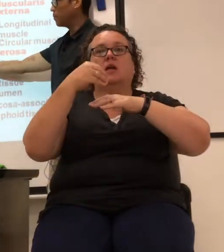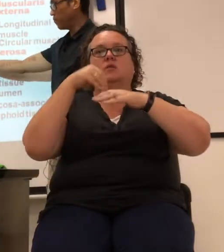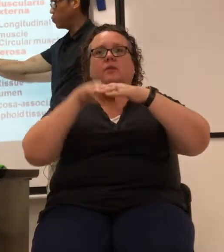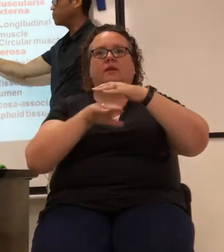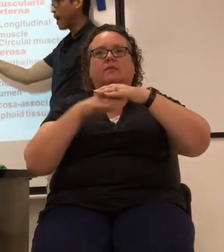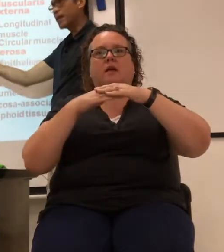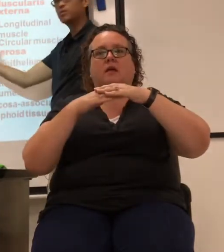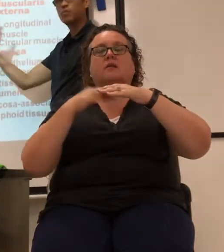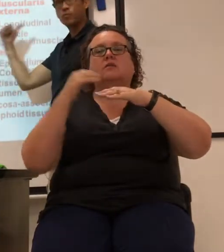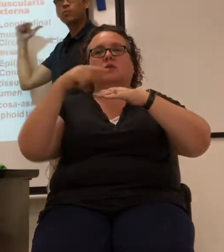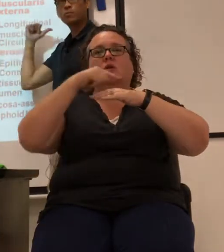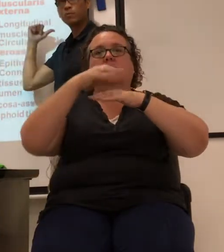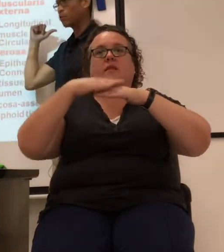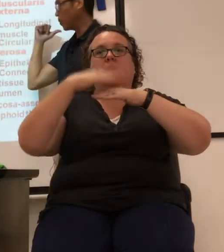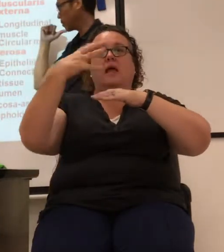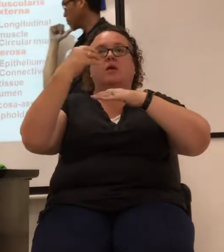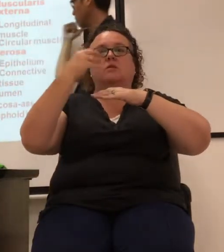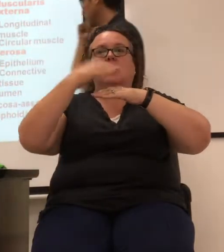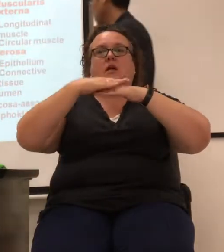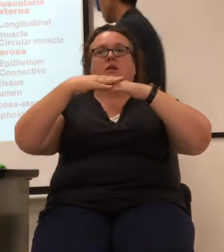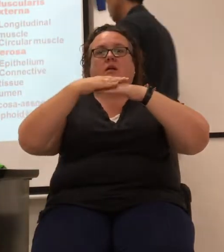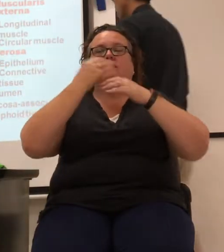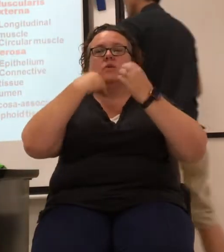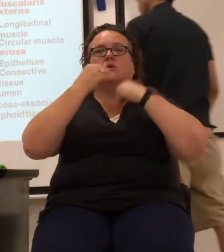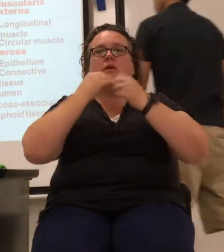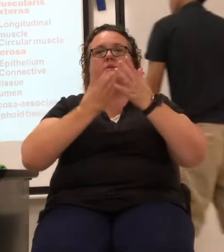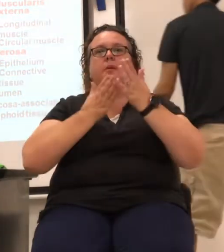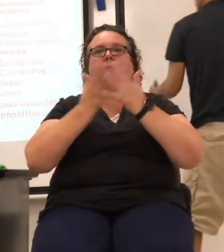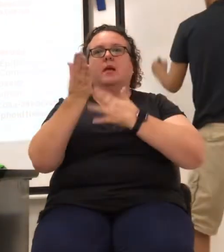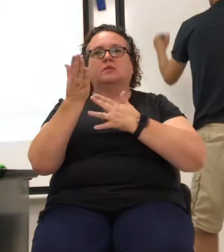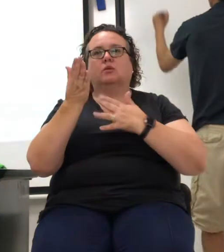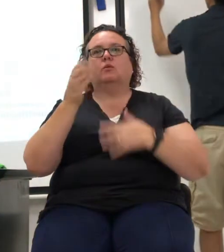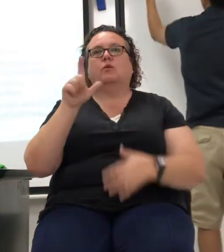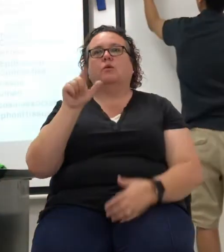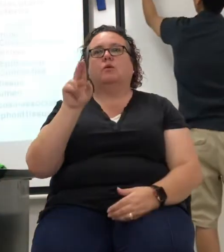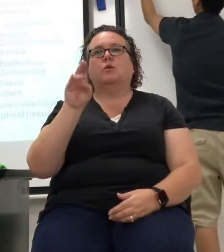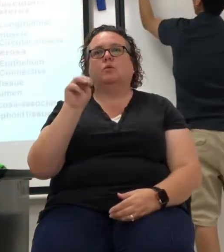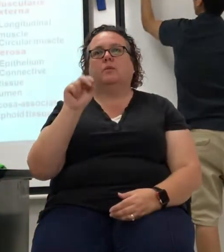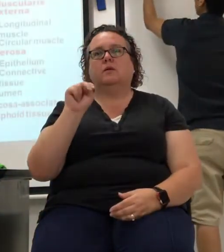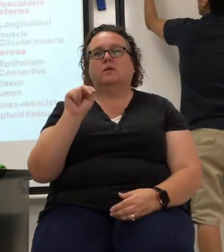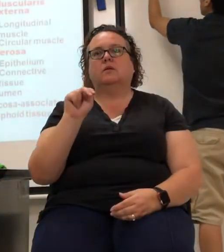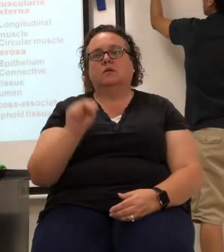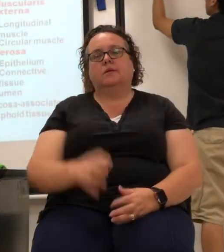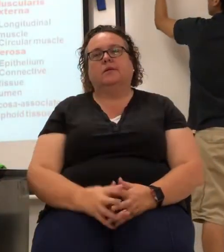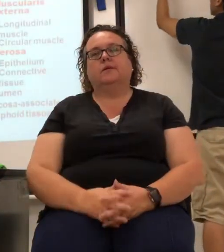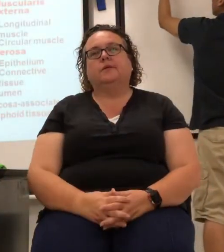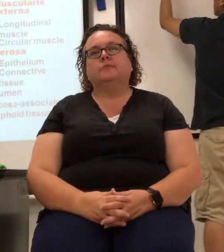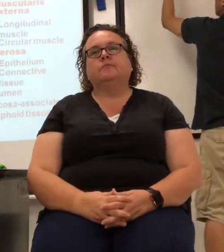The lumen, food's passing through the lumen.